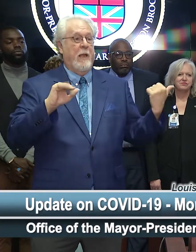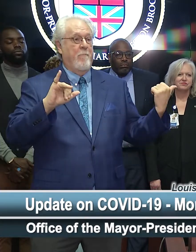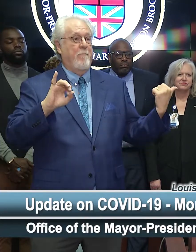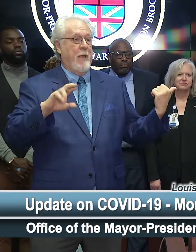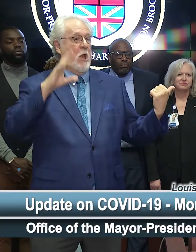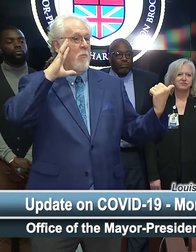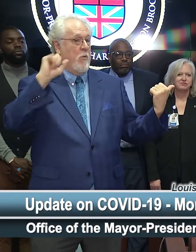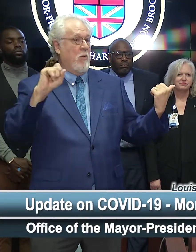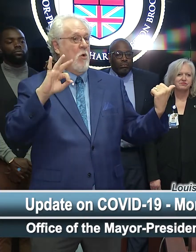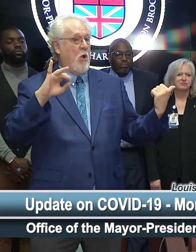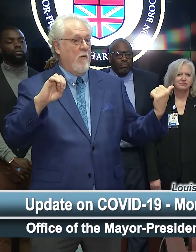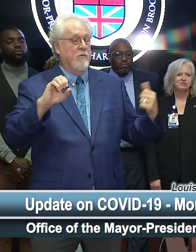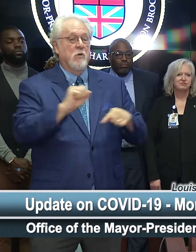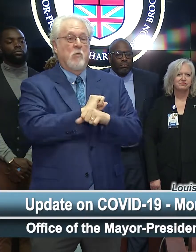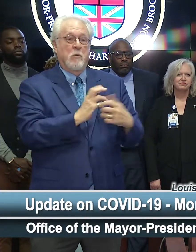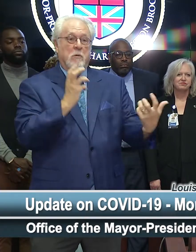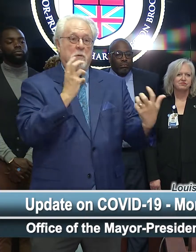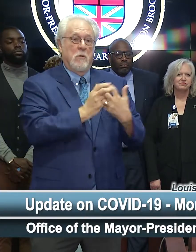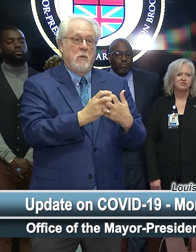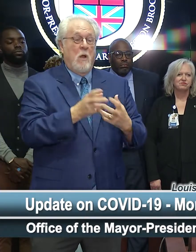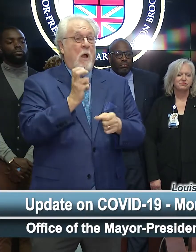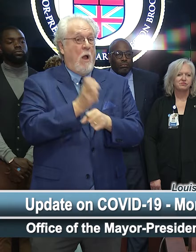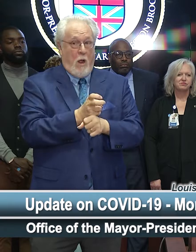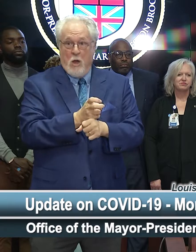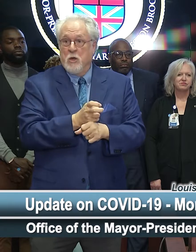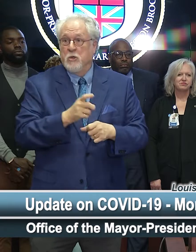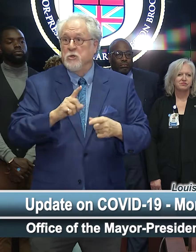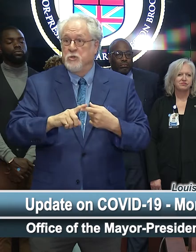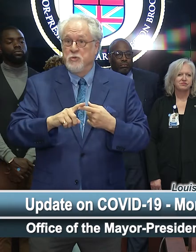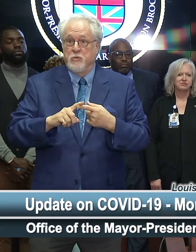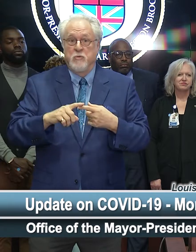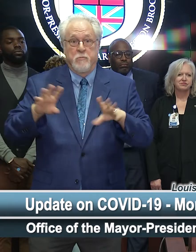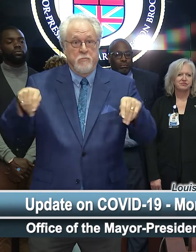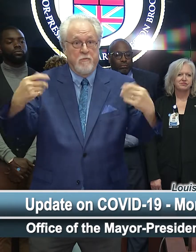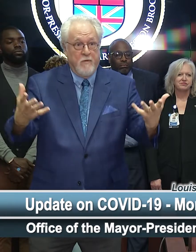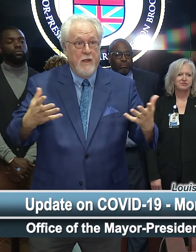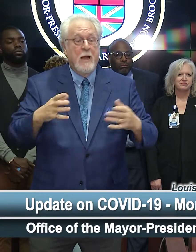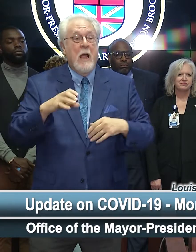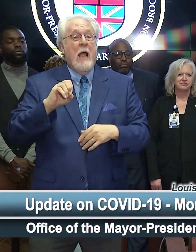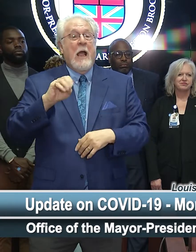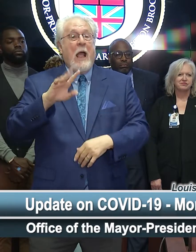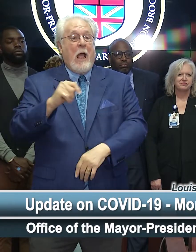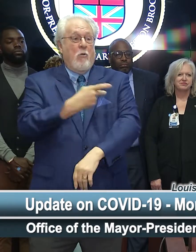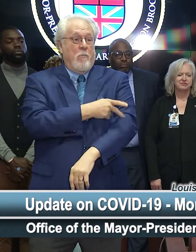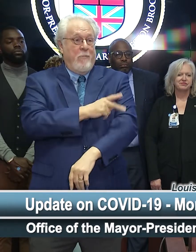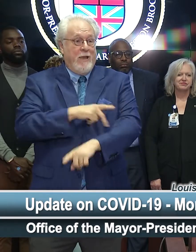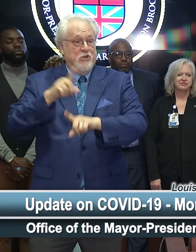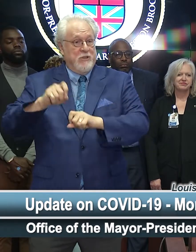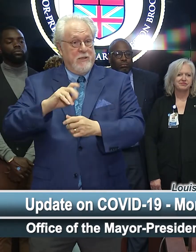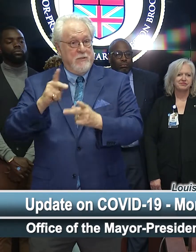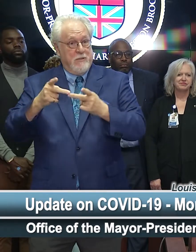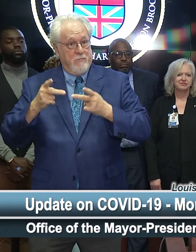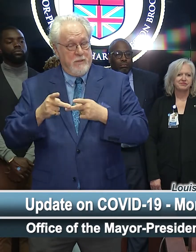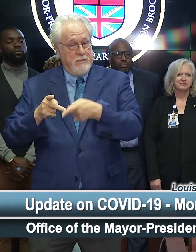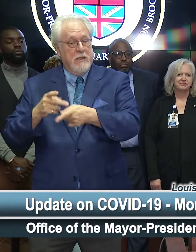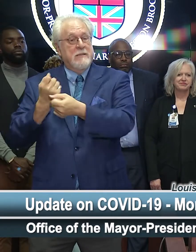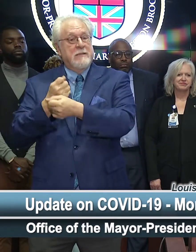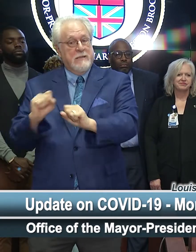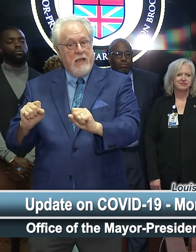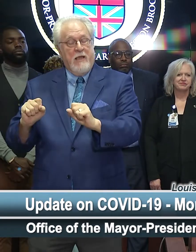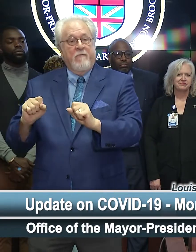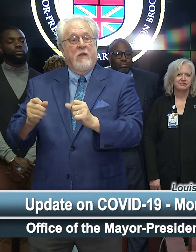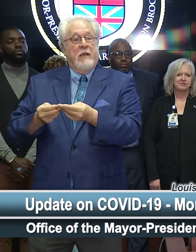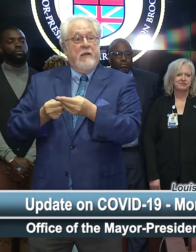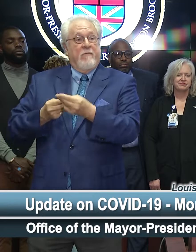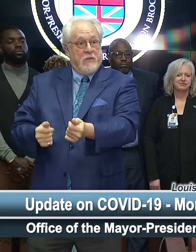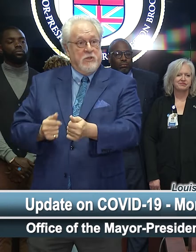office have worked very hard over the last week to be able to provide you an outpatient testing site that is safe and